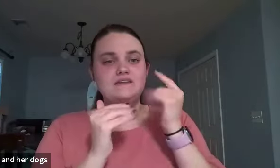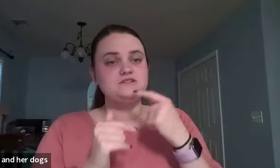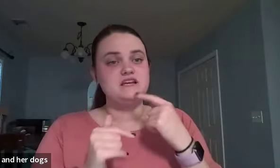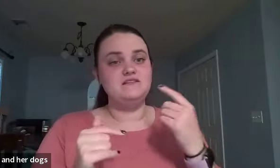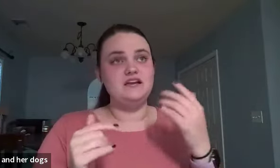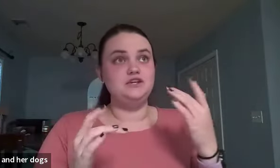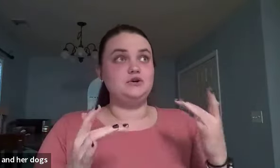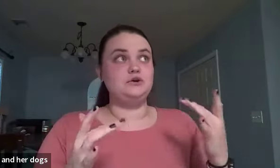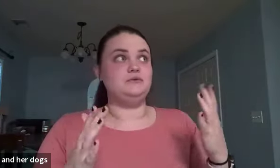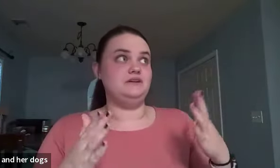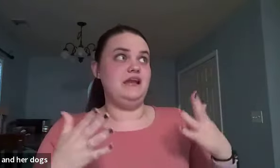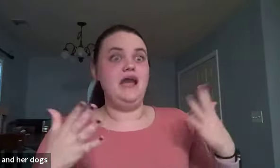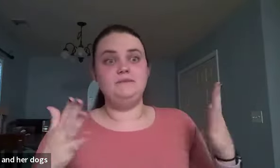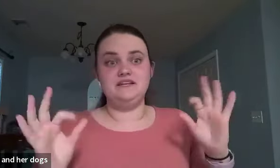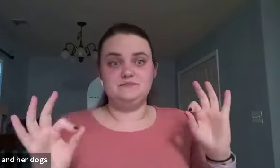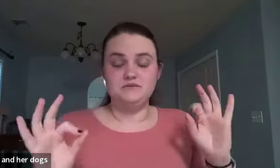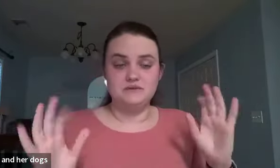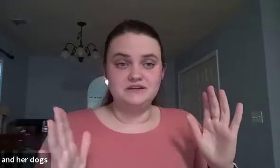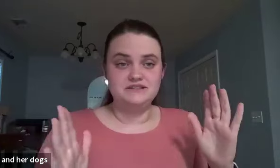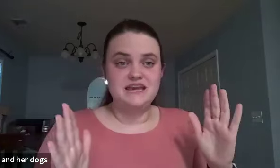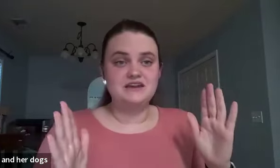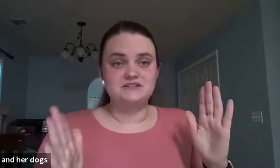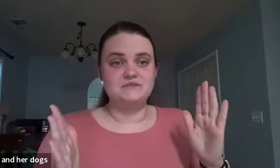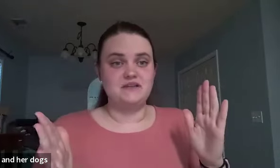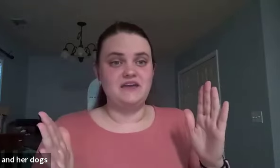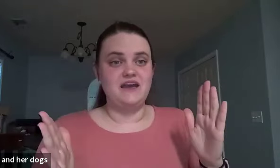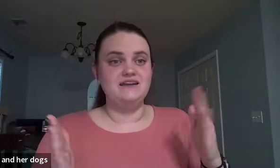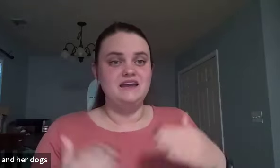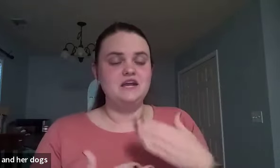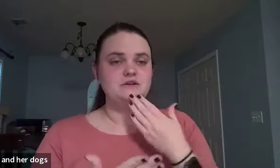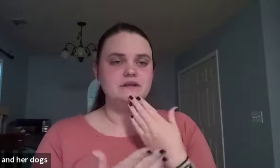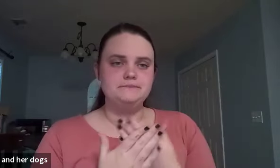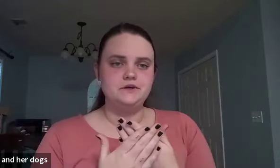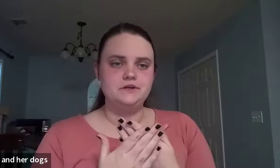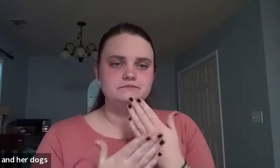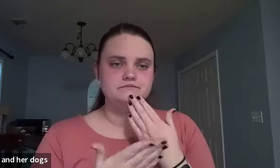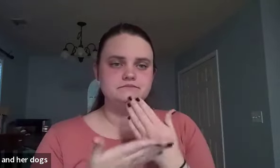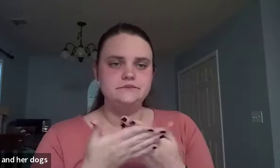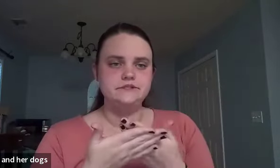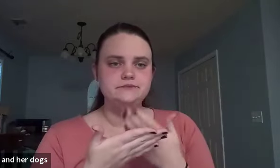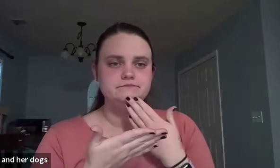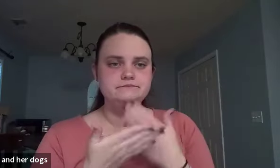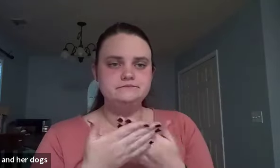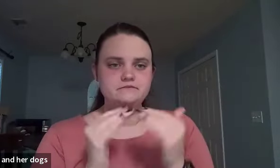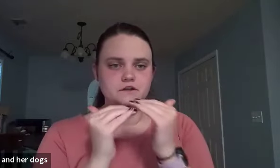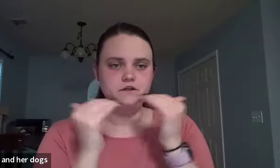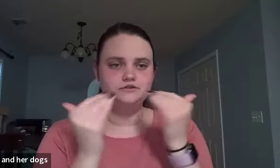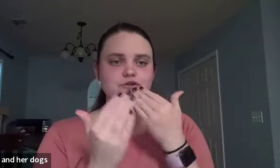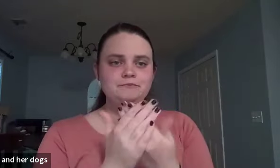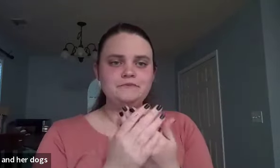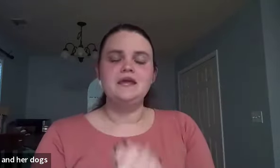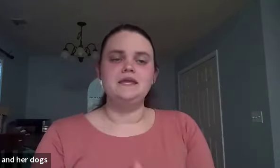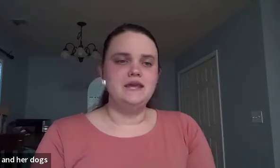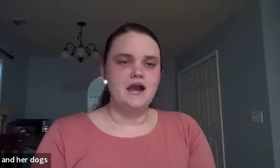if you're saying like you're really happy, like it's been a really good day or something like that, and you're like, good, very neutral.